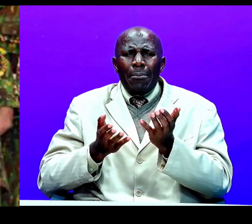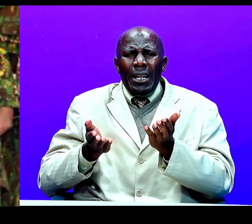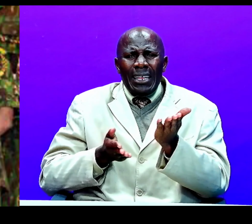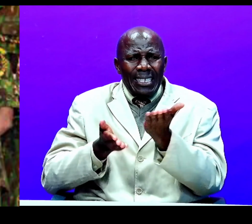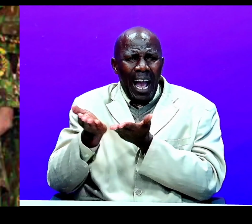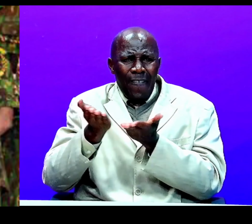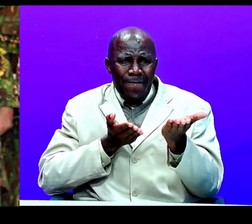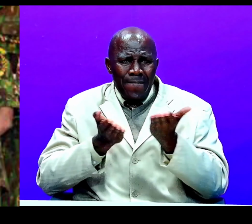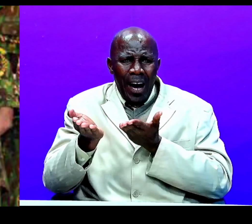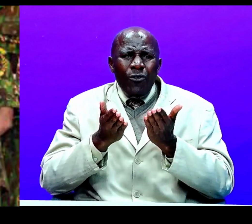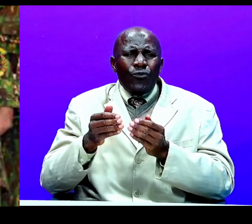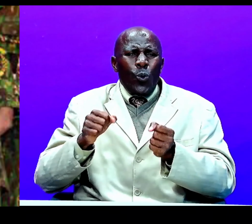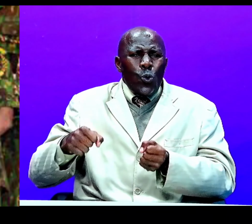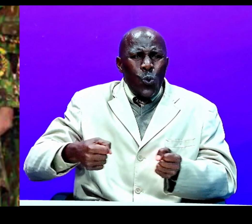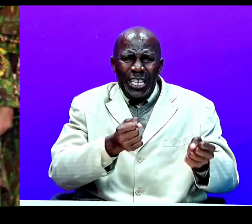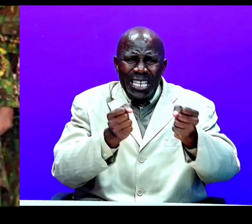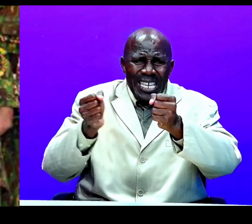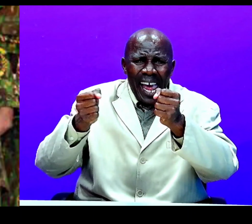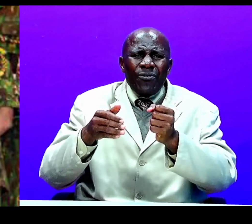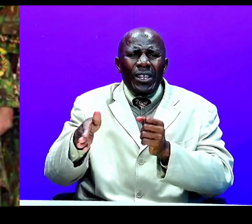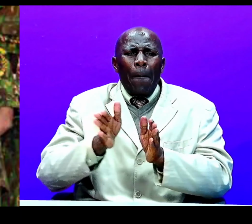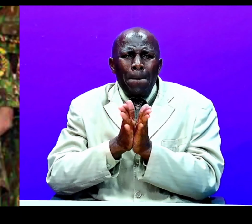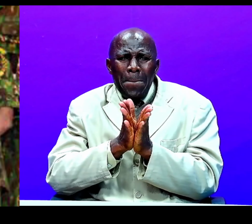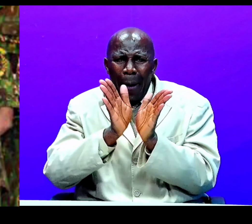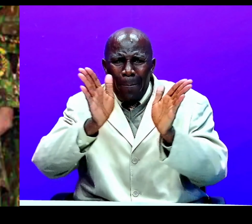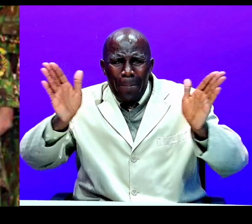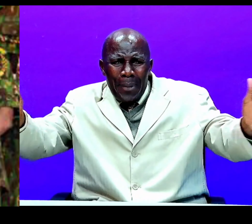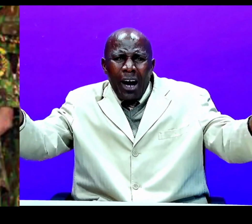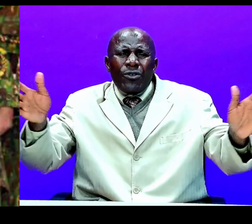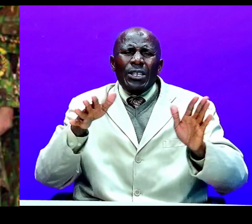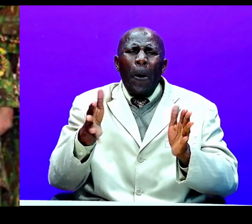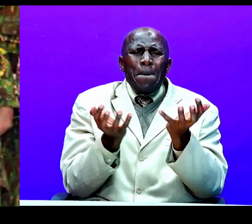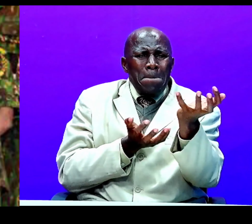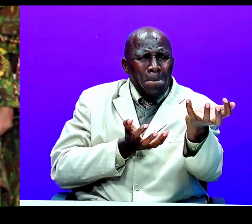business closures tell a different story.